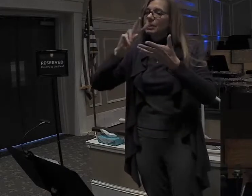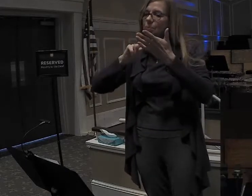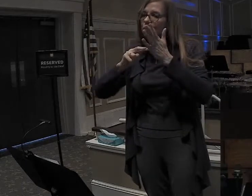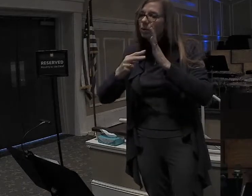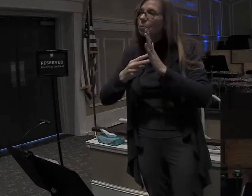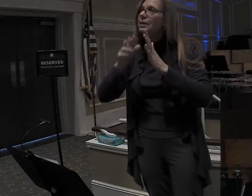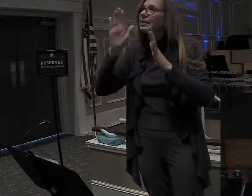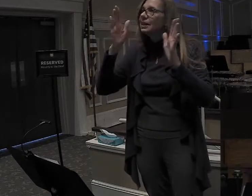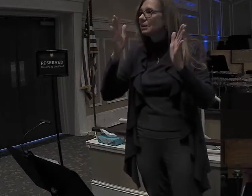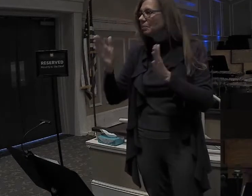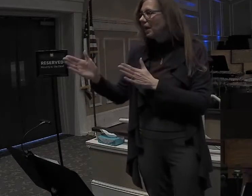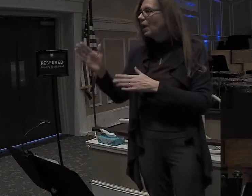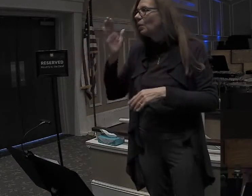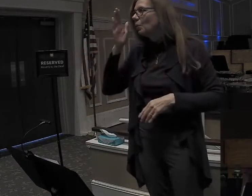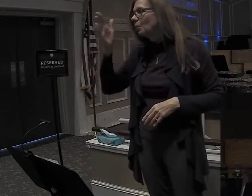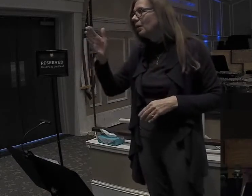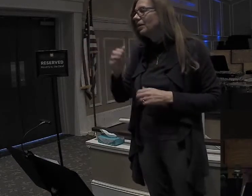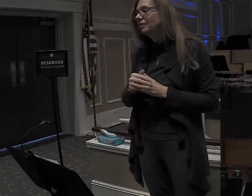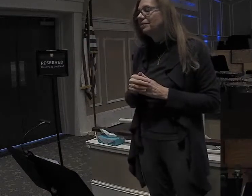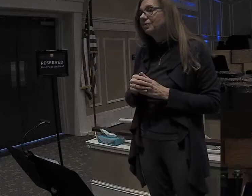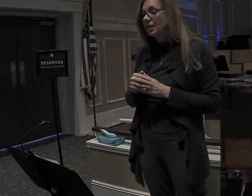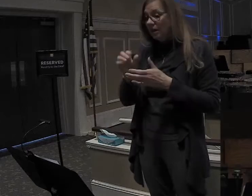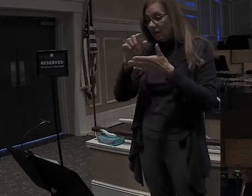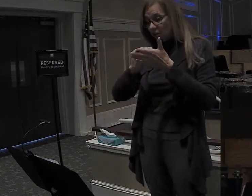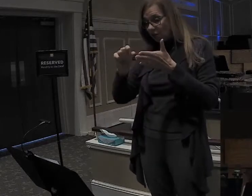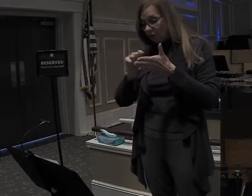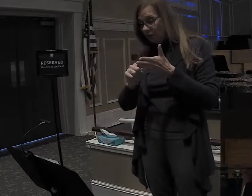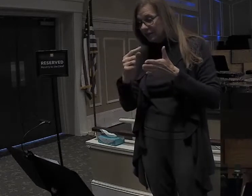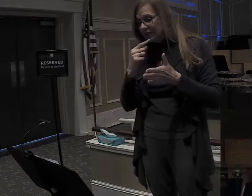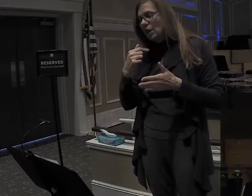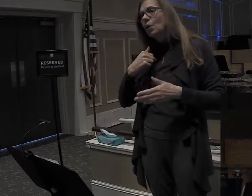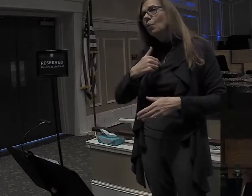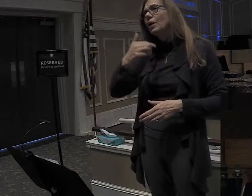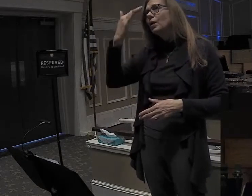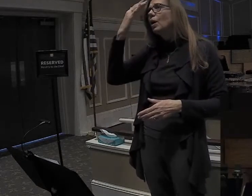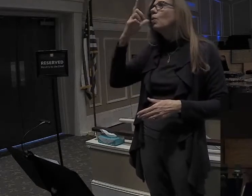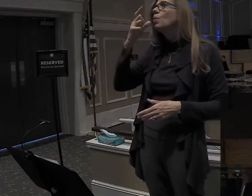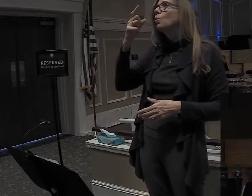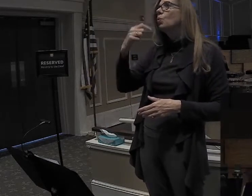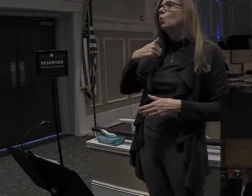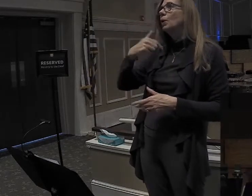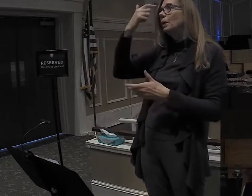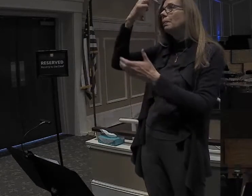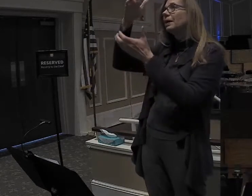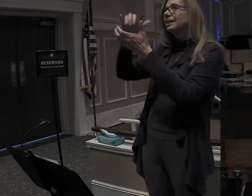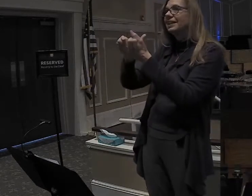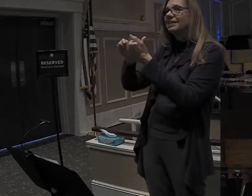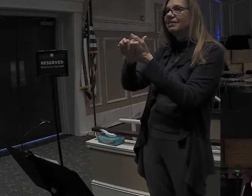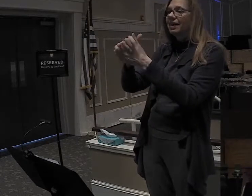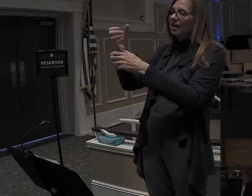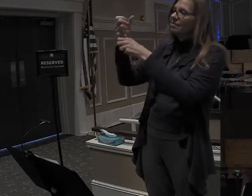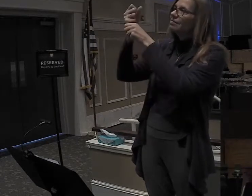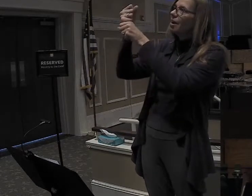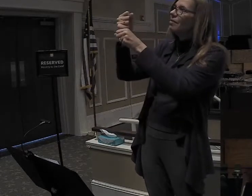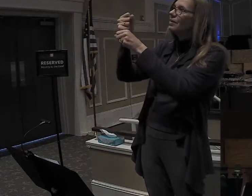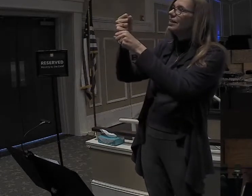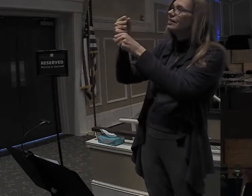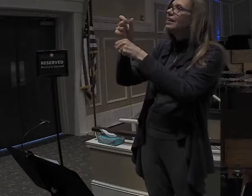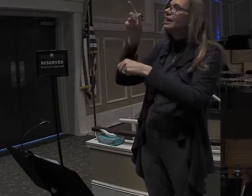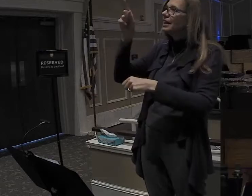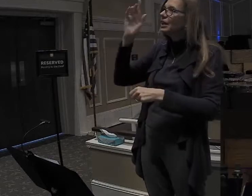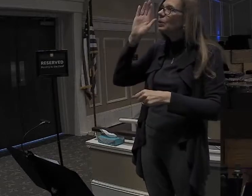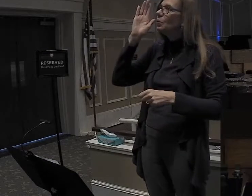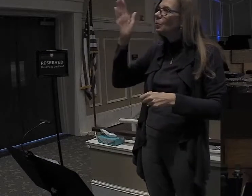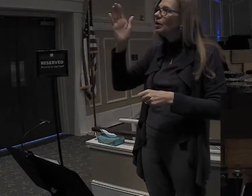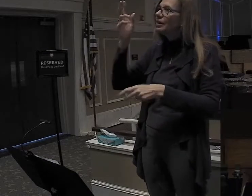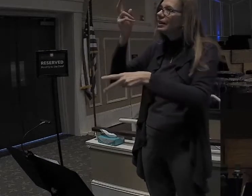plan. The scripture says, "We know whom we have believed and are confident and persuaded that He is